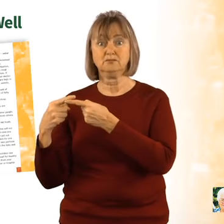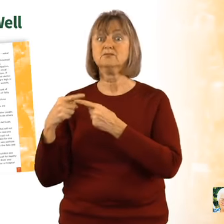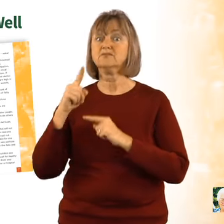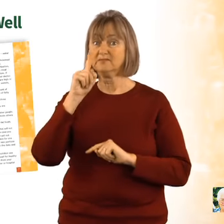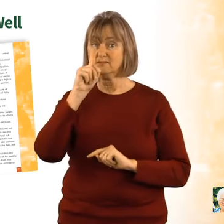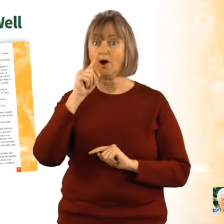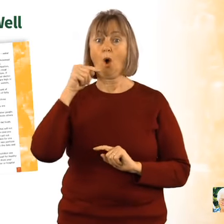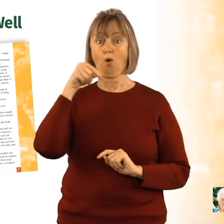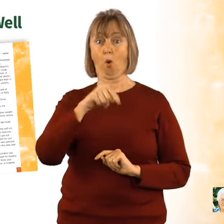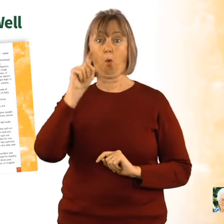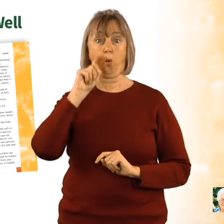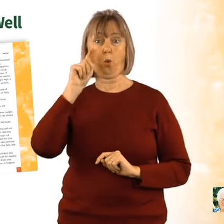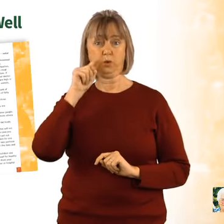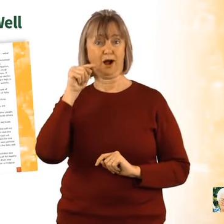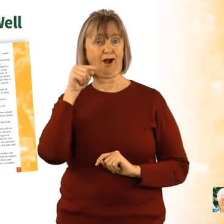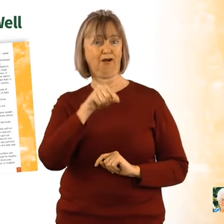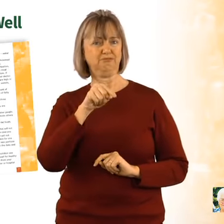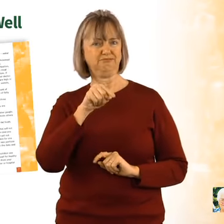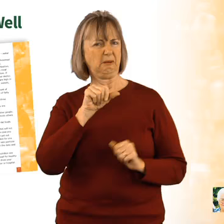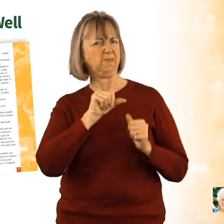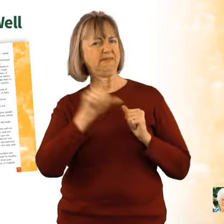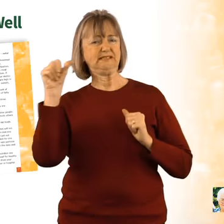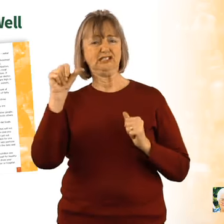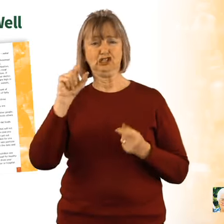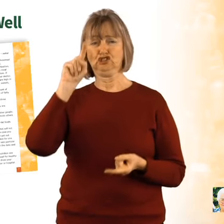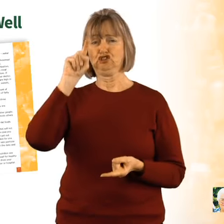Water is the cheapest and the best.